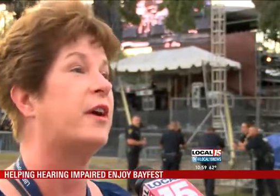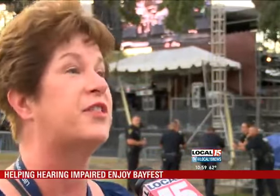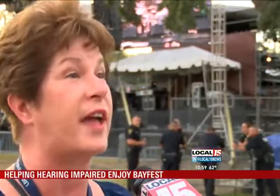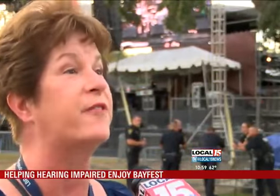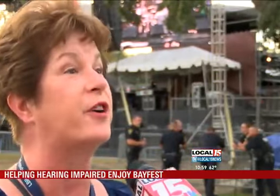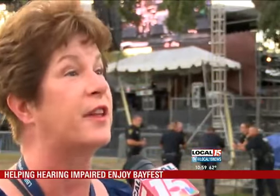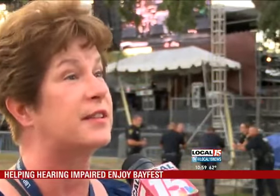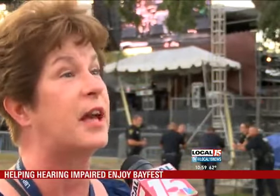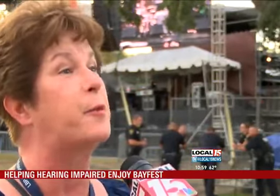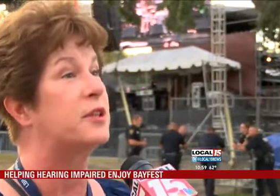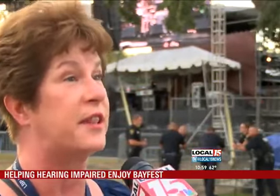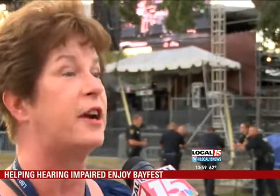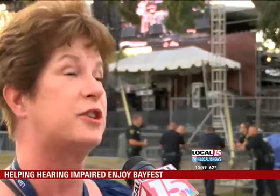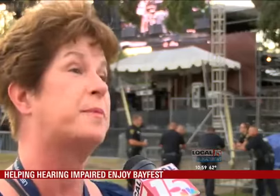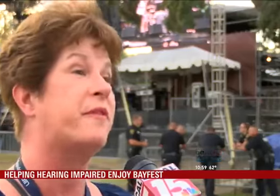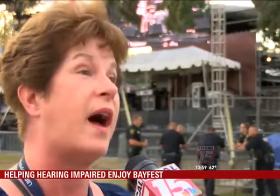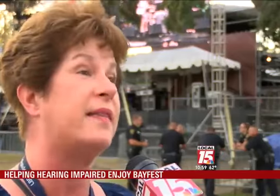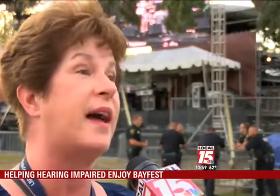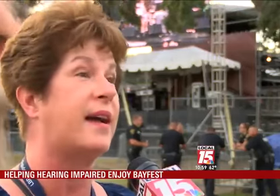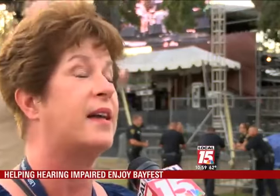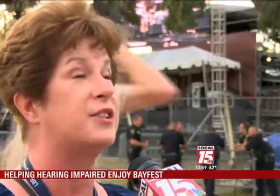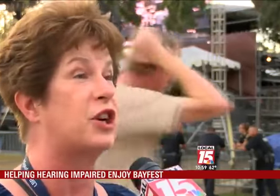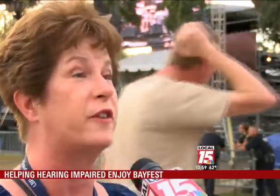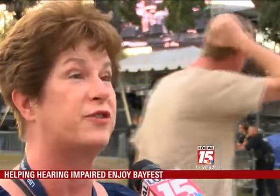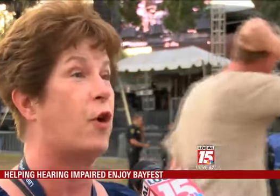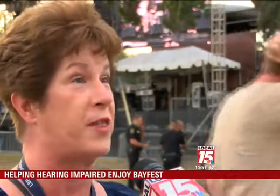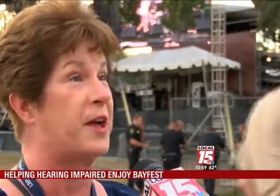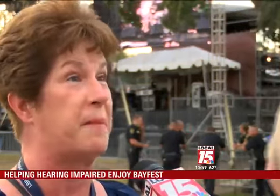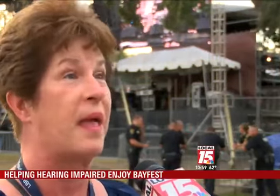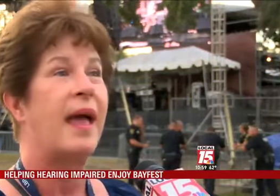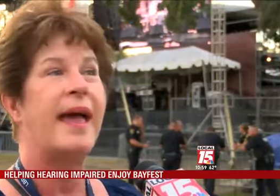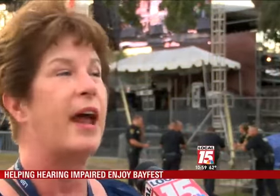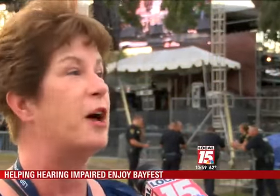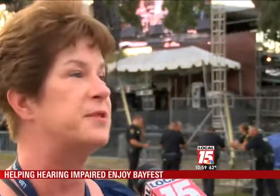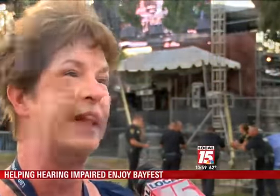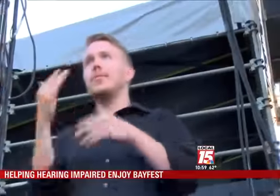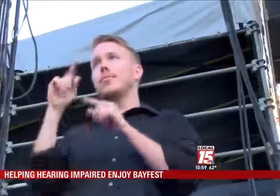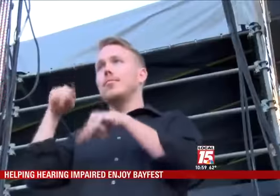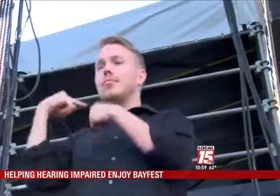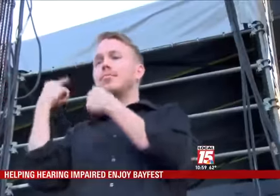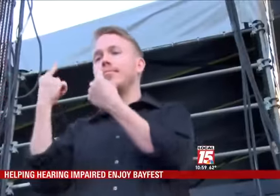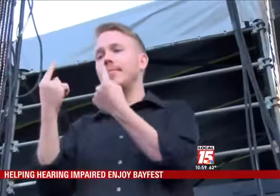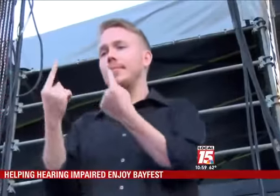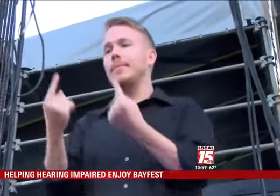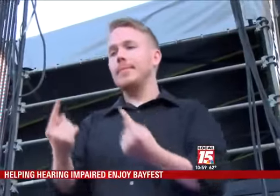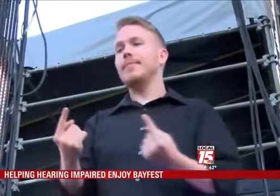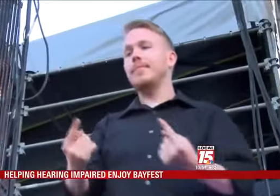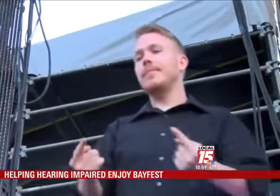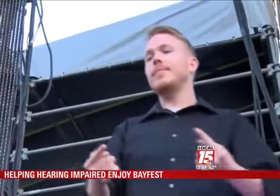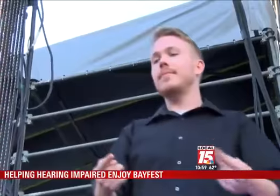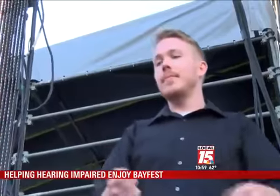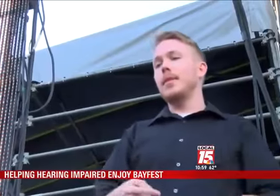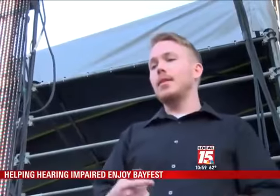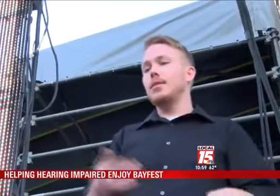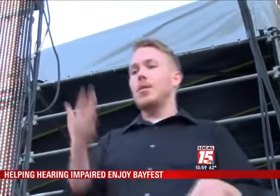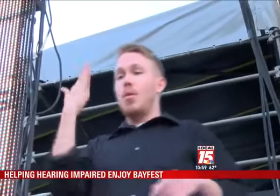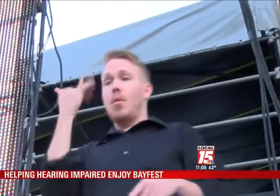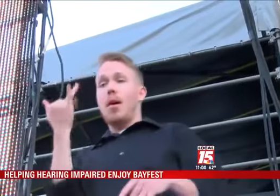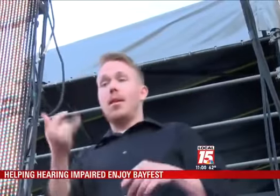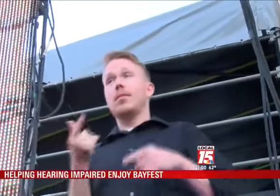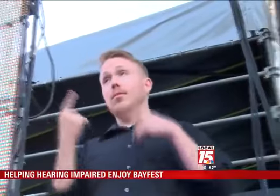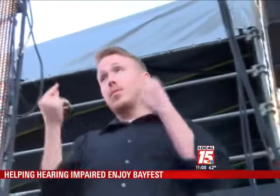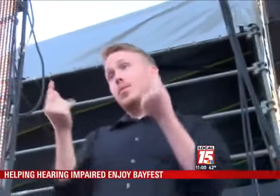always very thankful that someone's there to provide that kind of service for them. It helps them to enjoy the show and